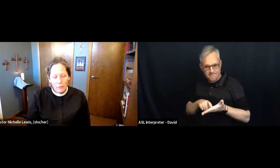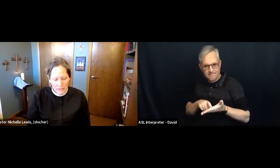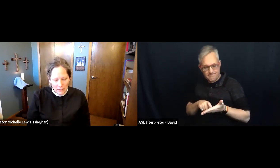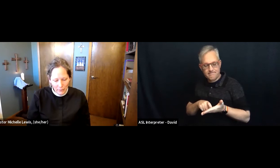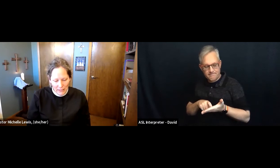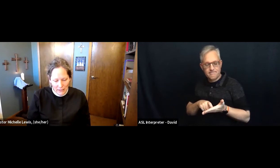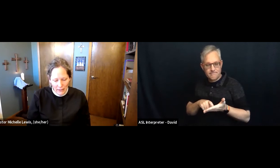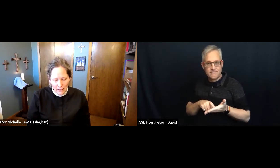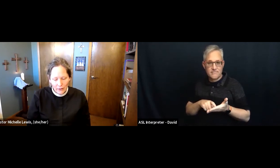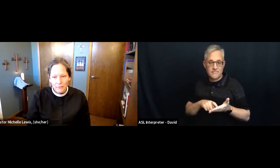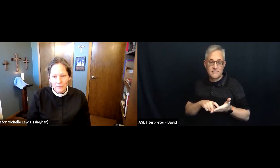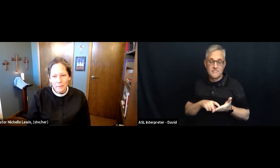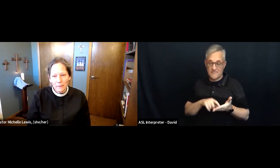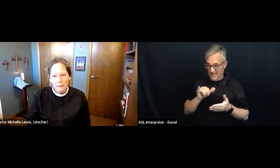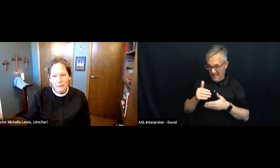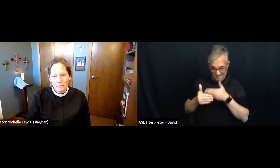Really, I was lamenting.